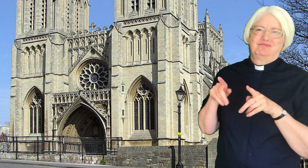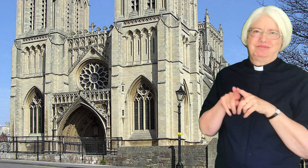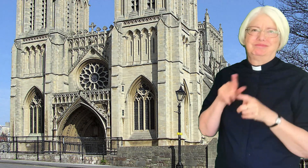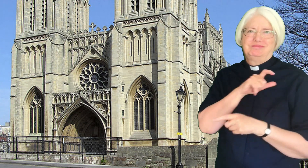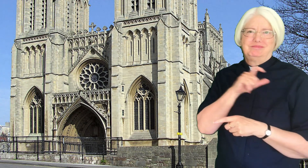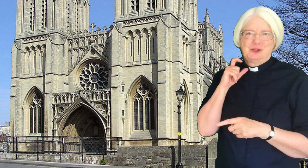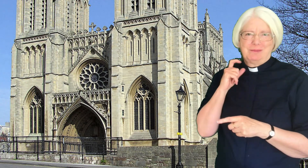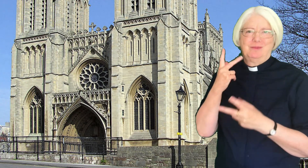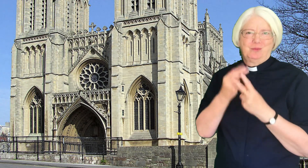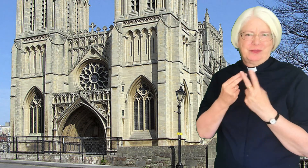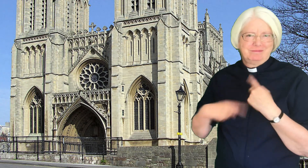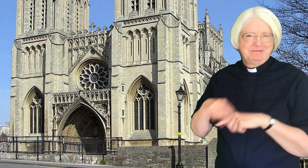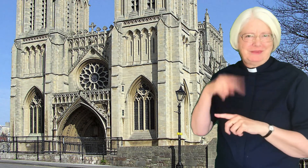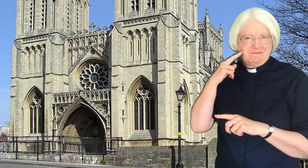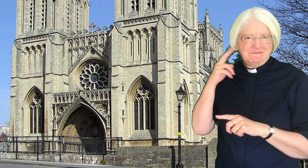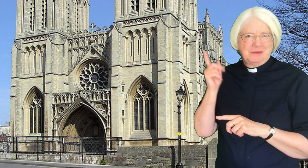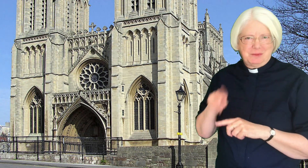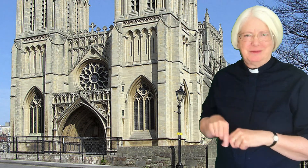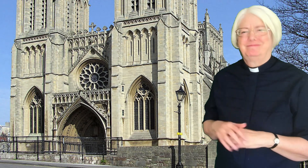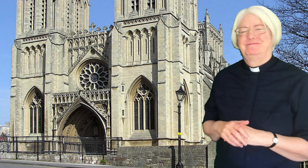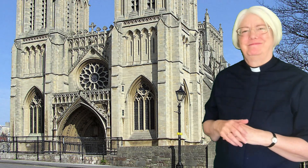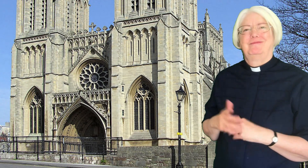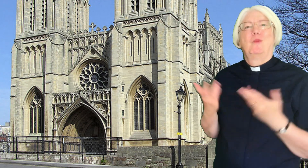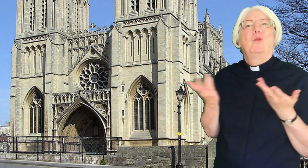and I work as the chaplain with the deaf community